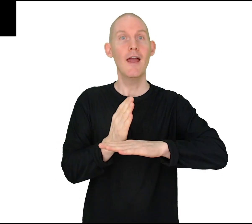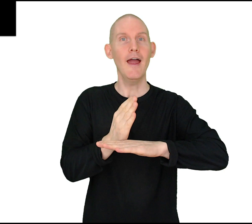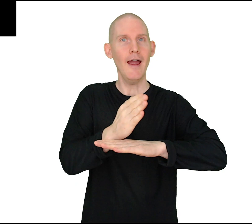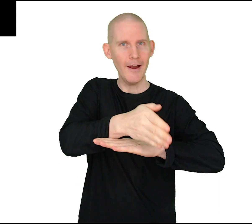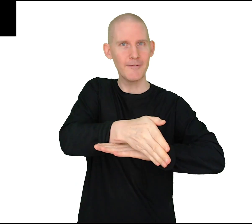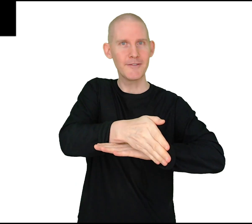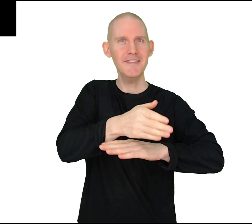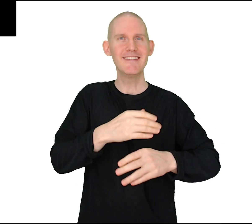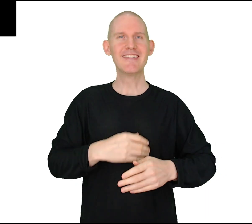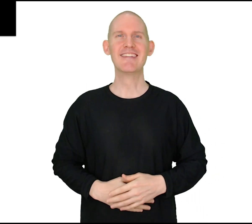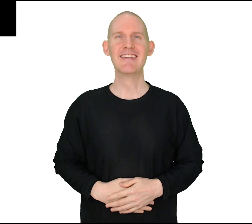After.